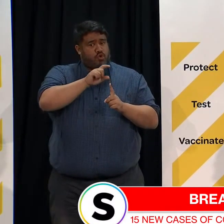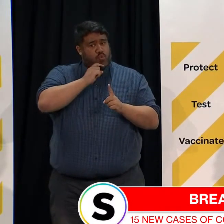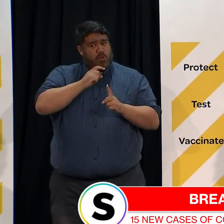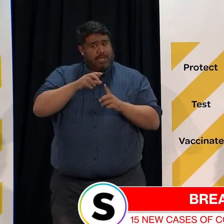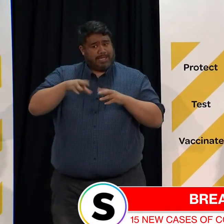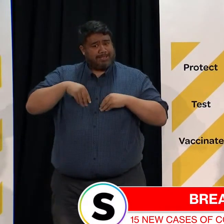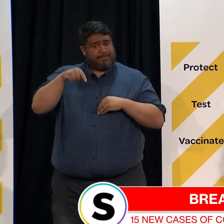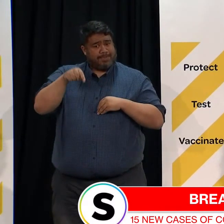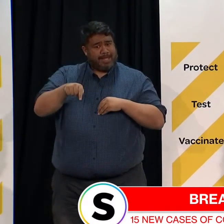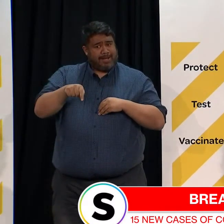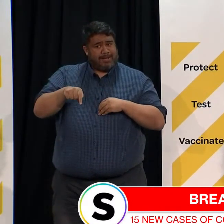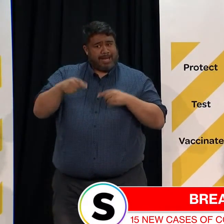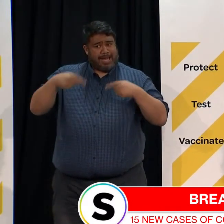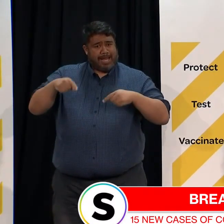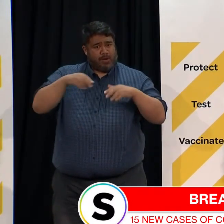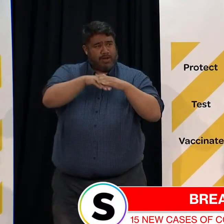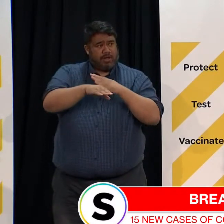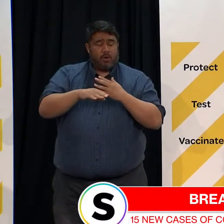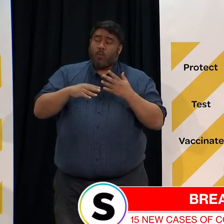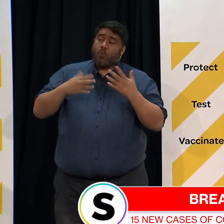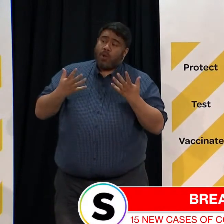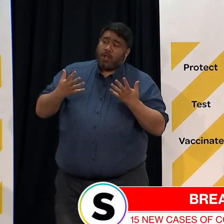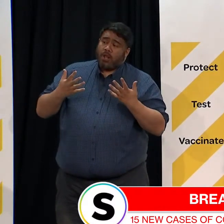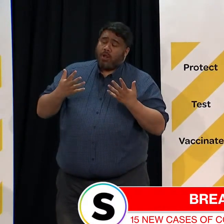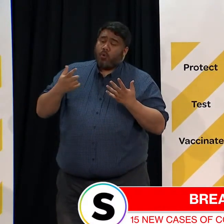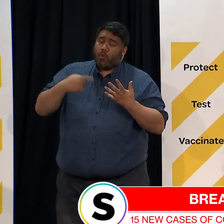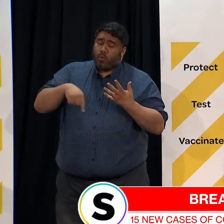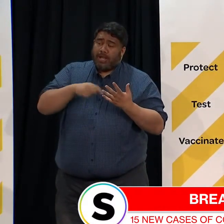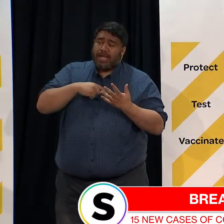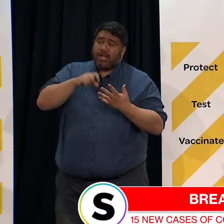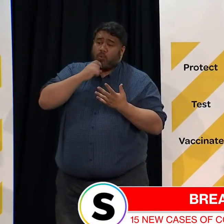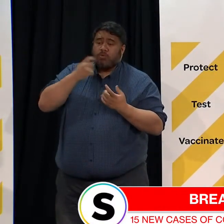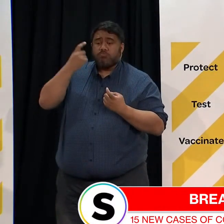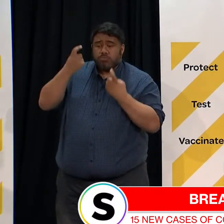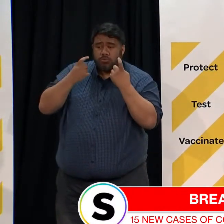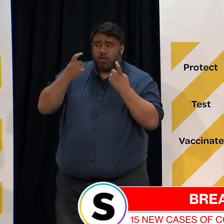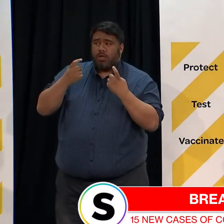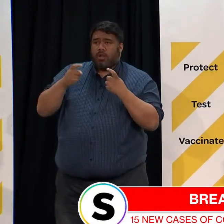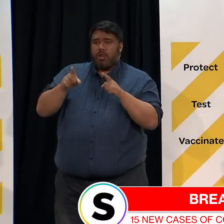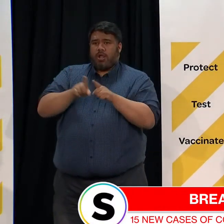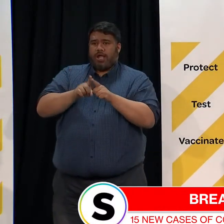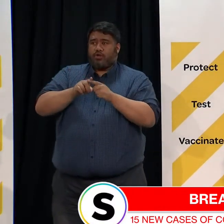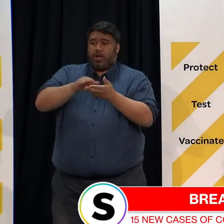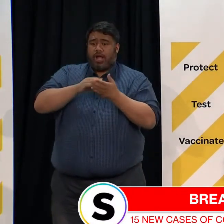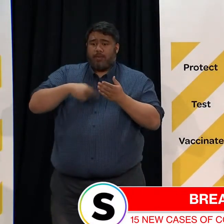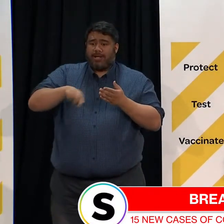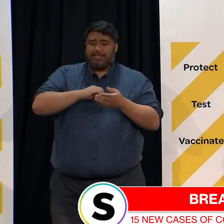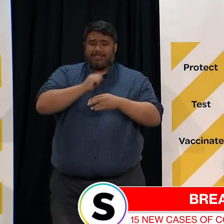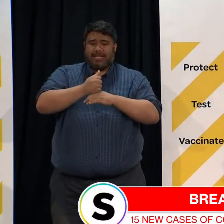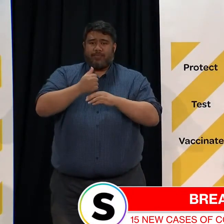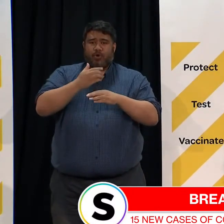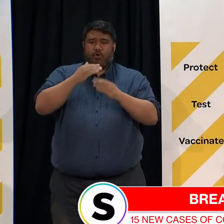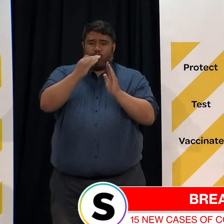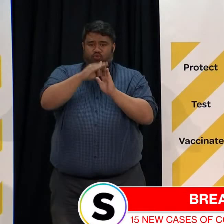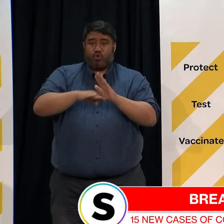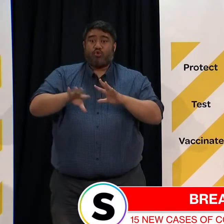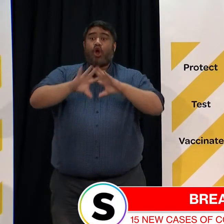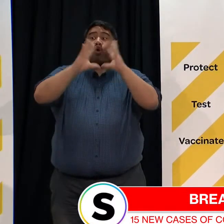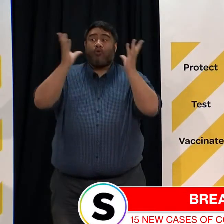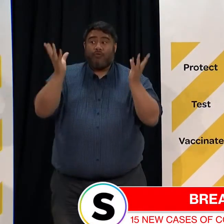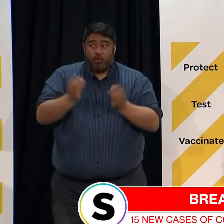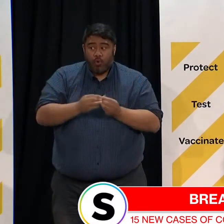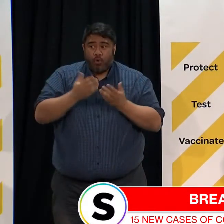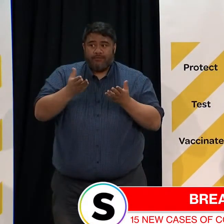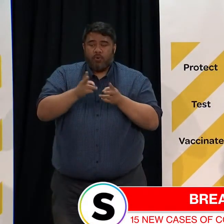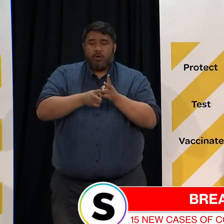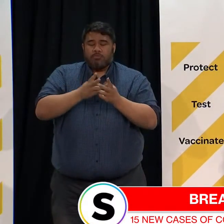exemption process. Well, there's certainly consideration given to that in setting the principles and the rules in the first place, because there's no doubt that